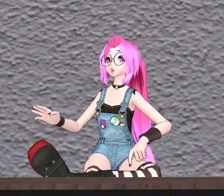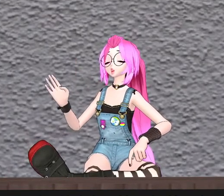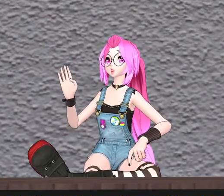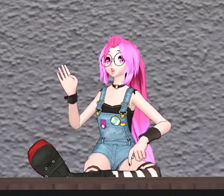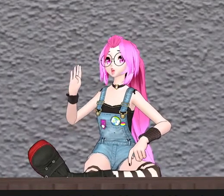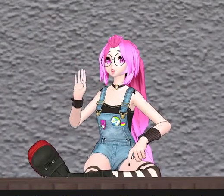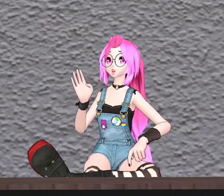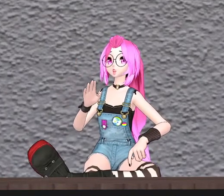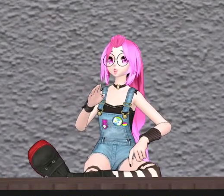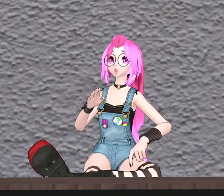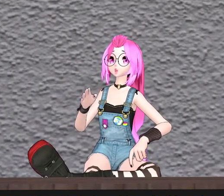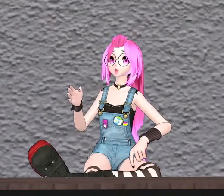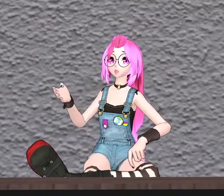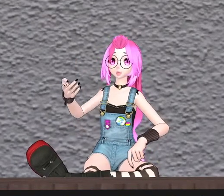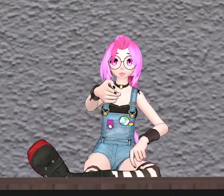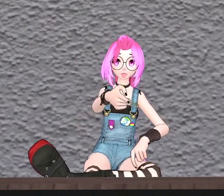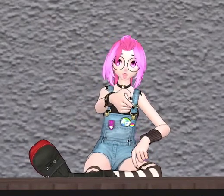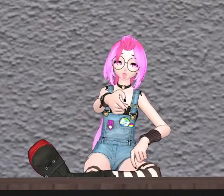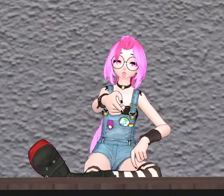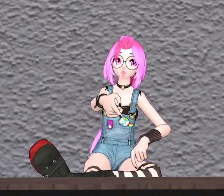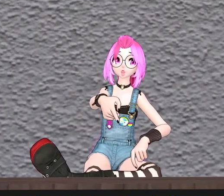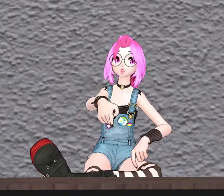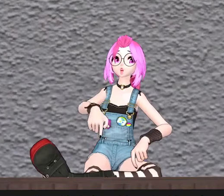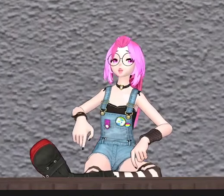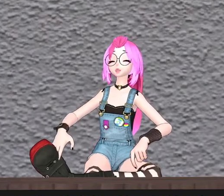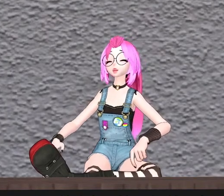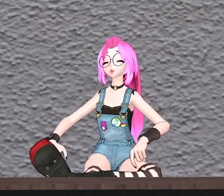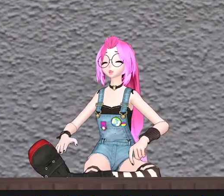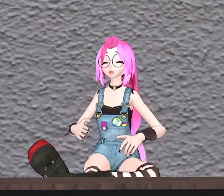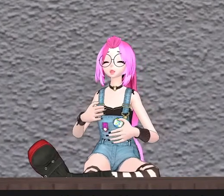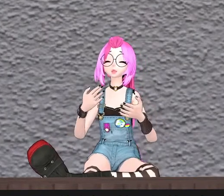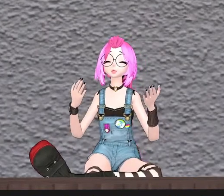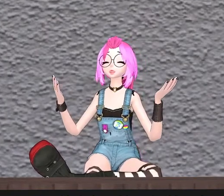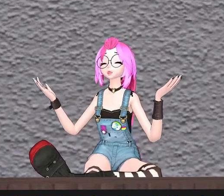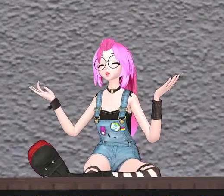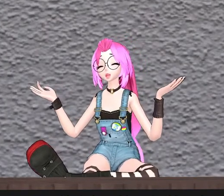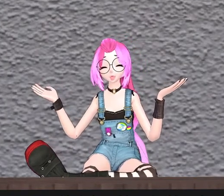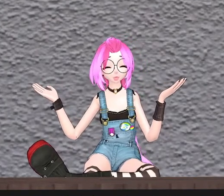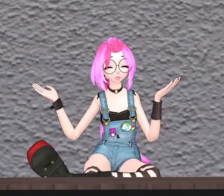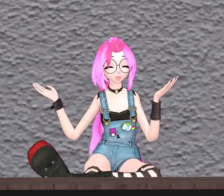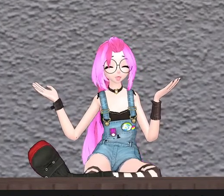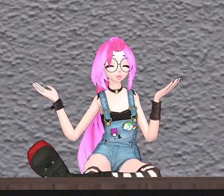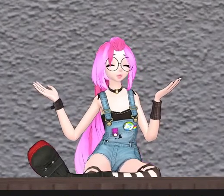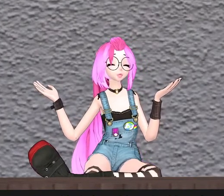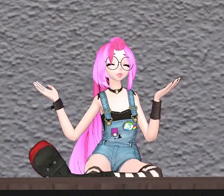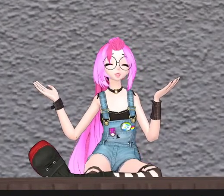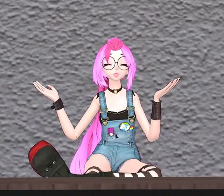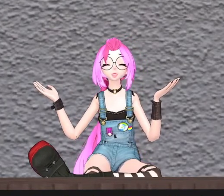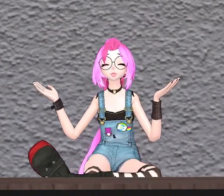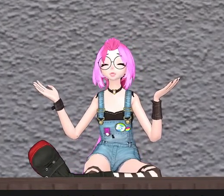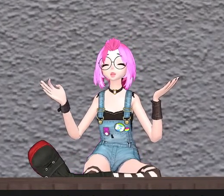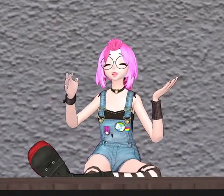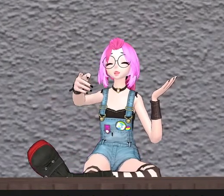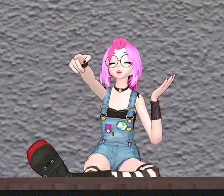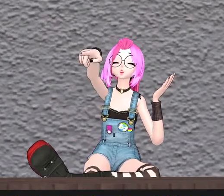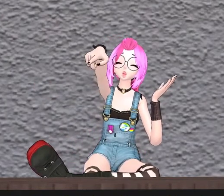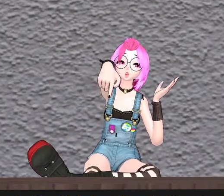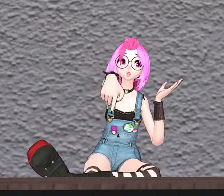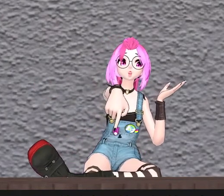Any other questions? Hi, Stardust. You can, or Big Pancake. You guys can make a line. I don't know who. Or you can. You know what? We haven't done a rock paper scissors in so long. Big